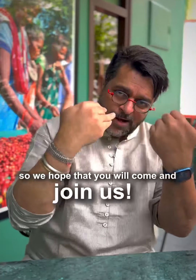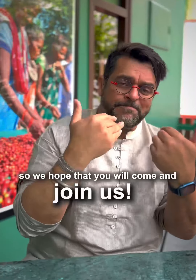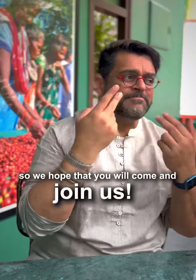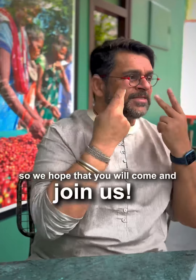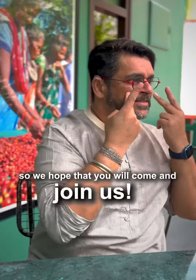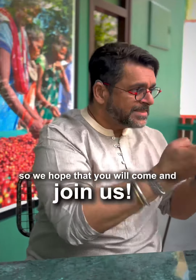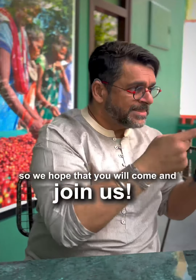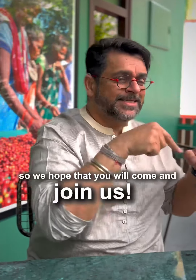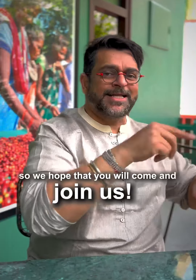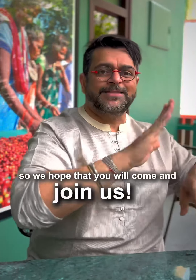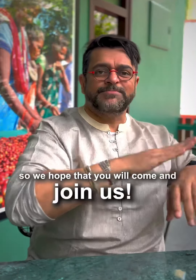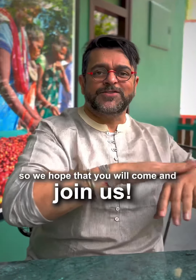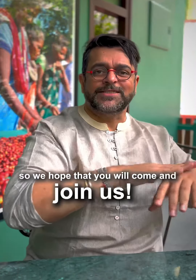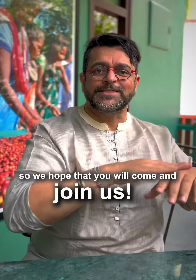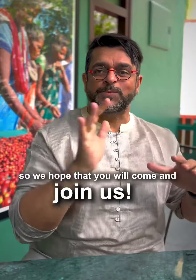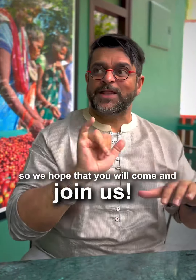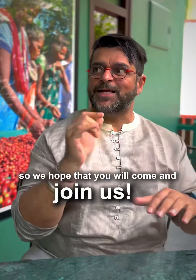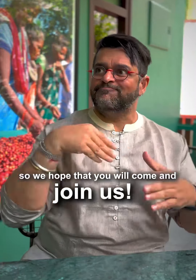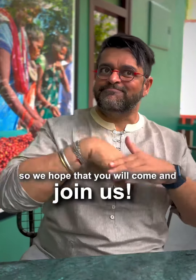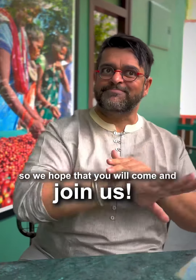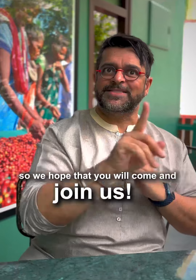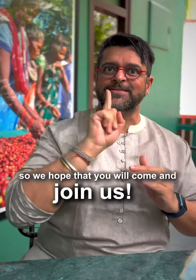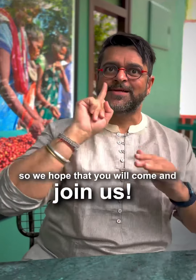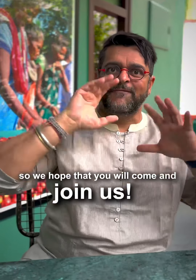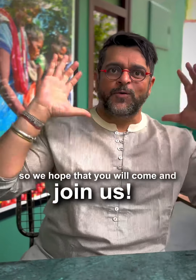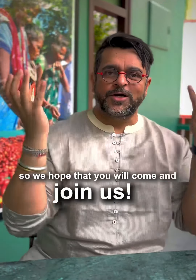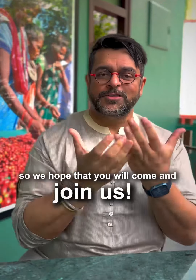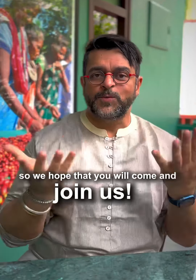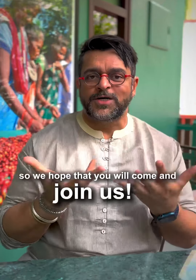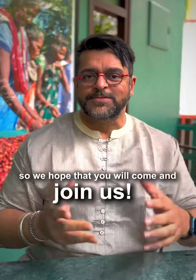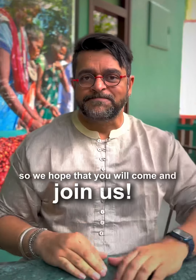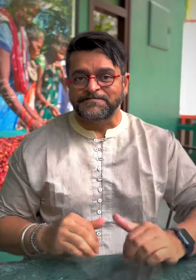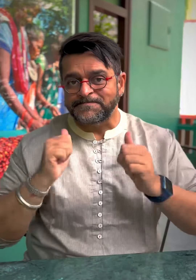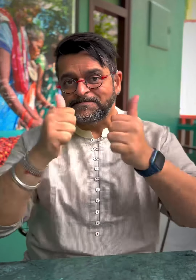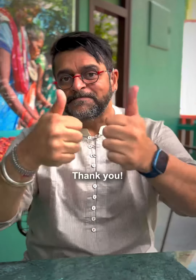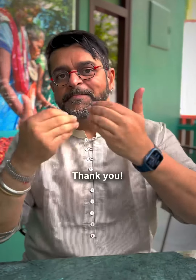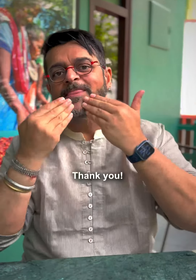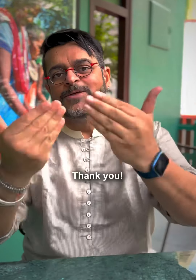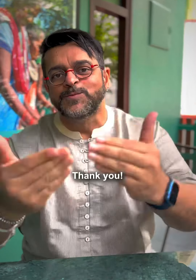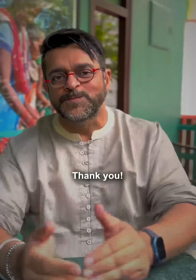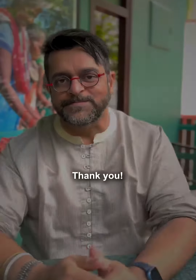come and join us and see the world through the deaf eyes. Thank you.